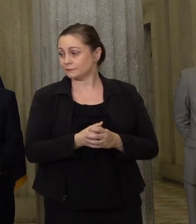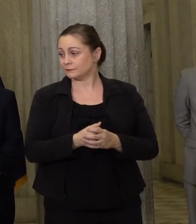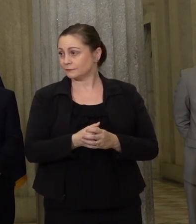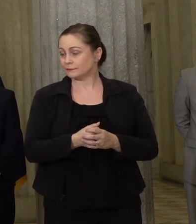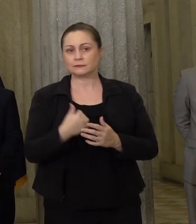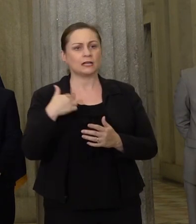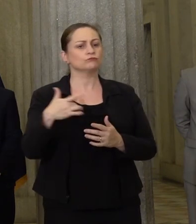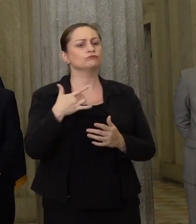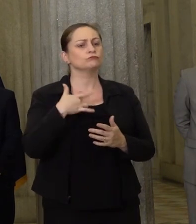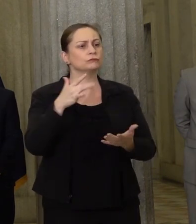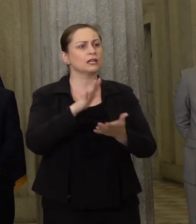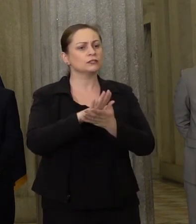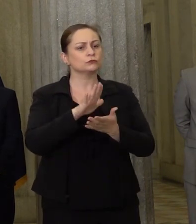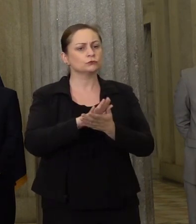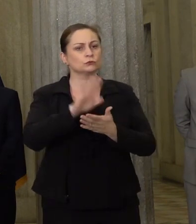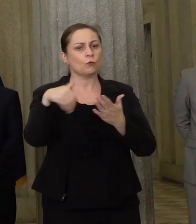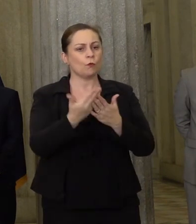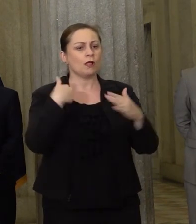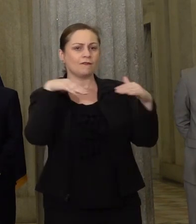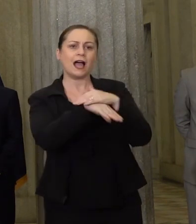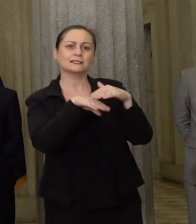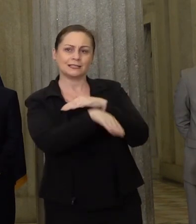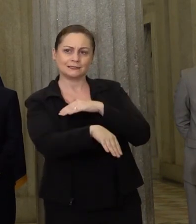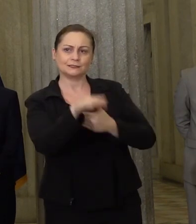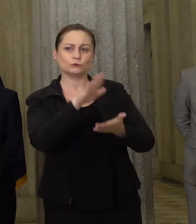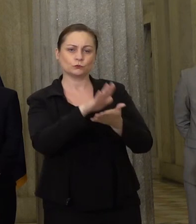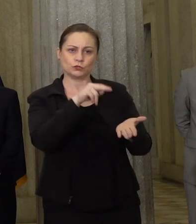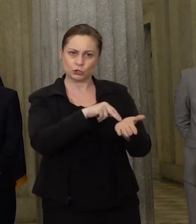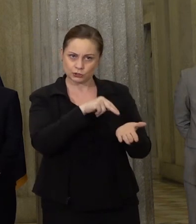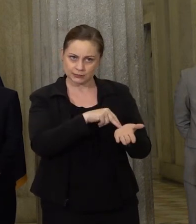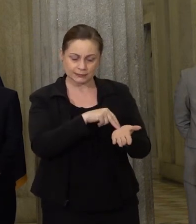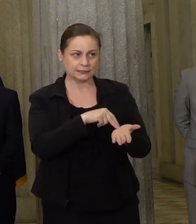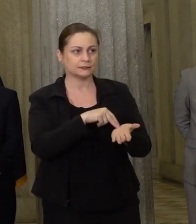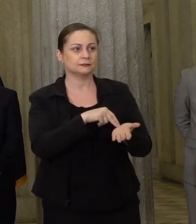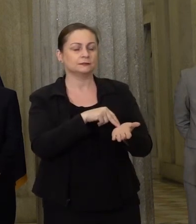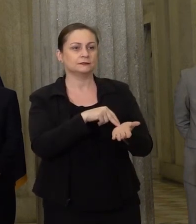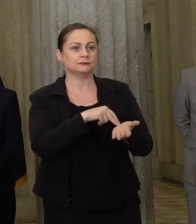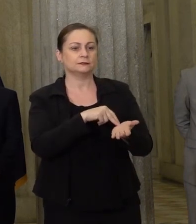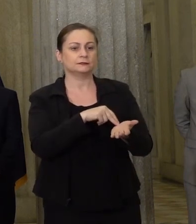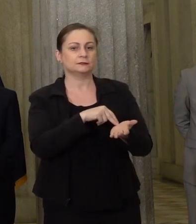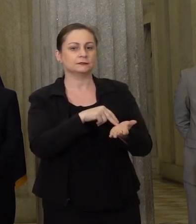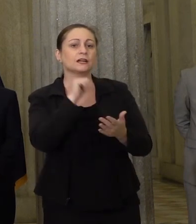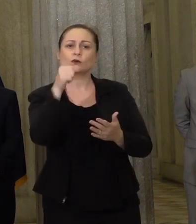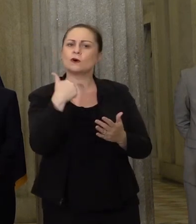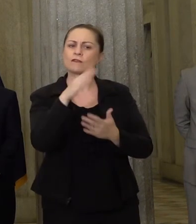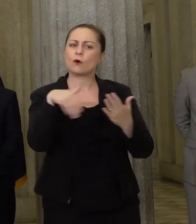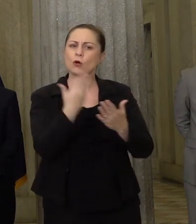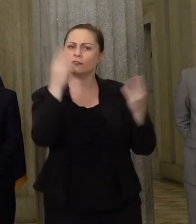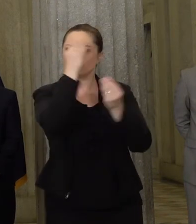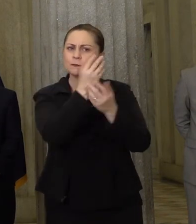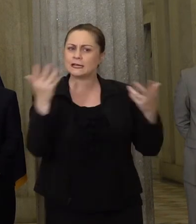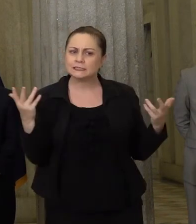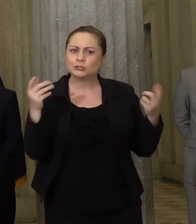I believe that school corporations all have access to school nurses. I don't have all the details here.